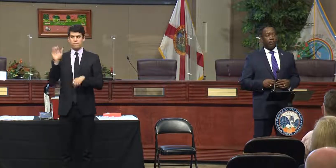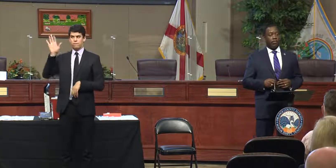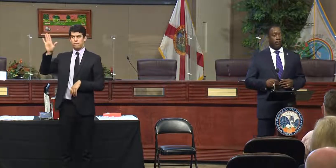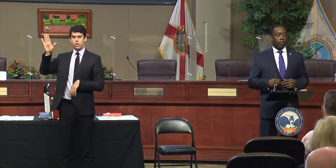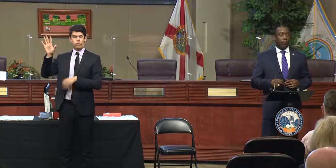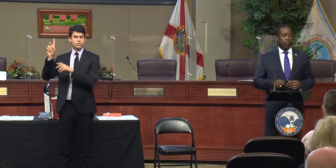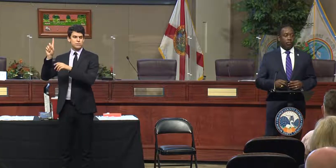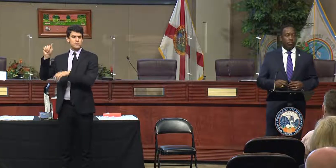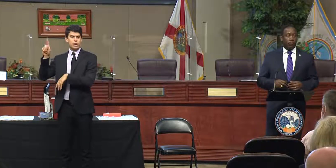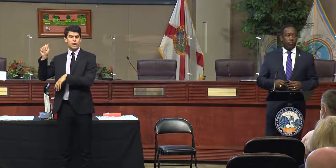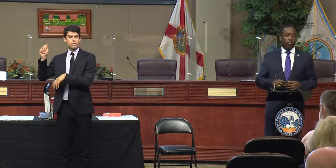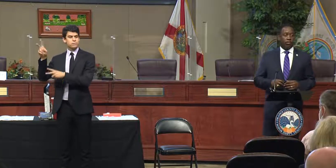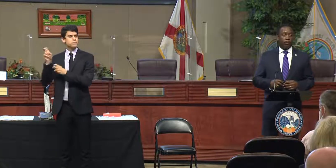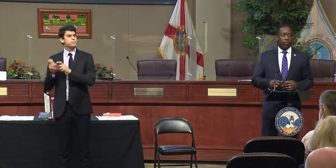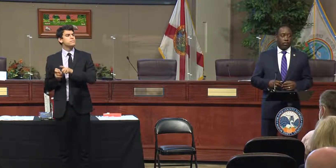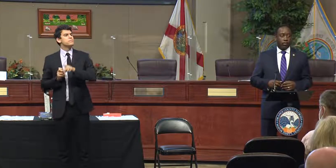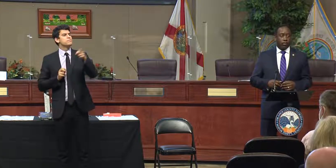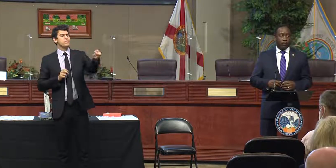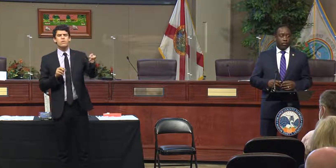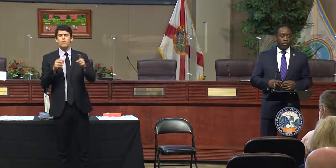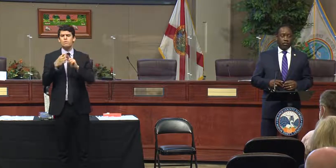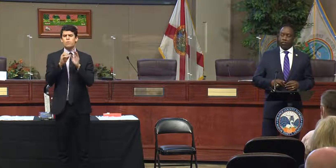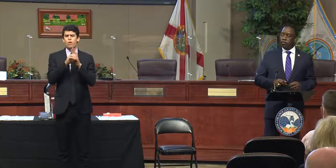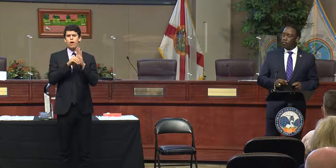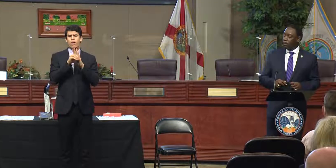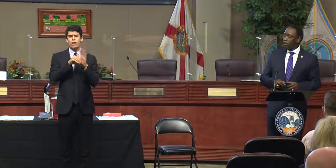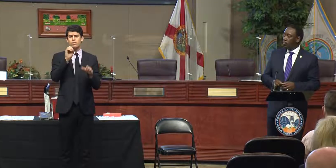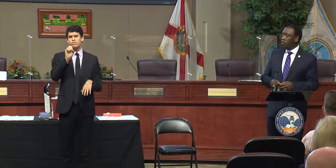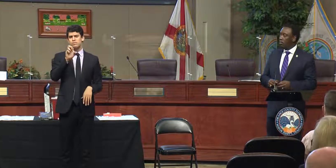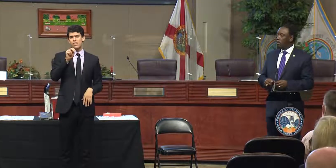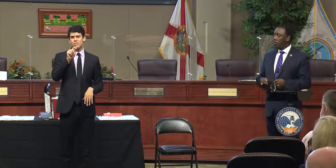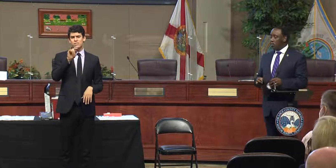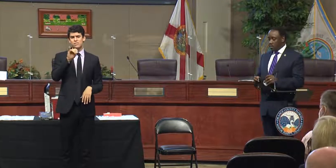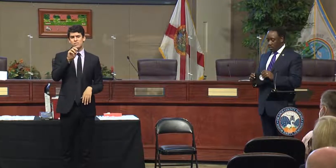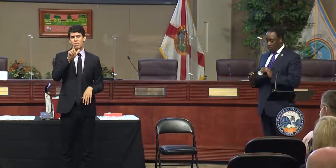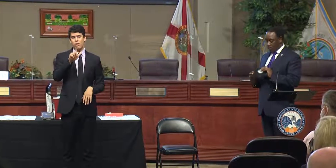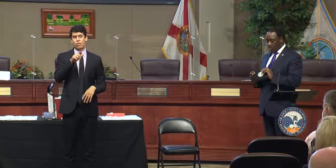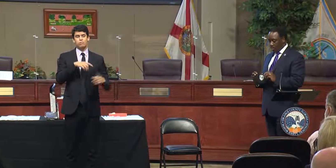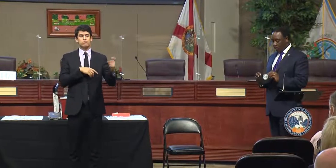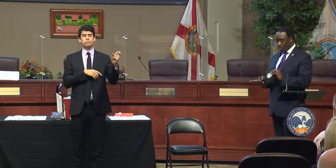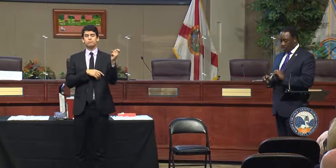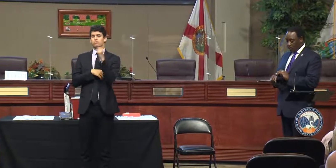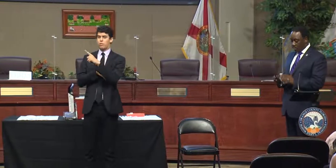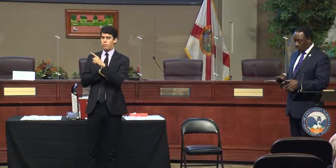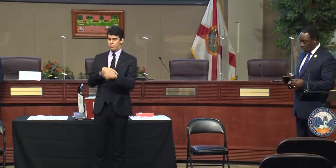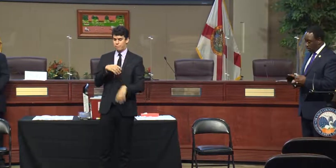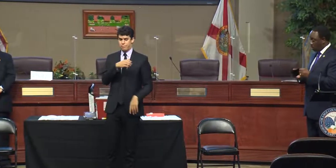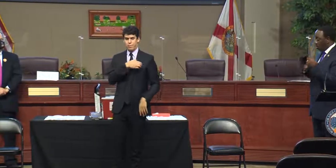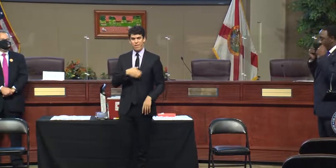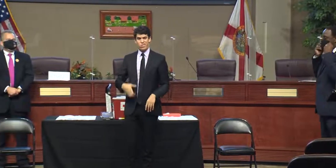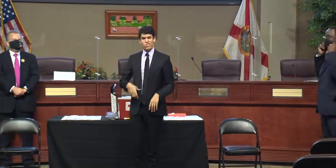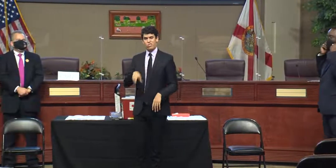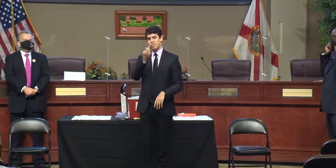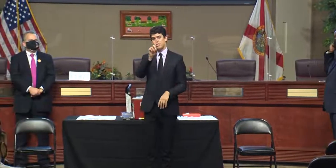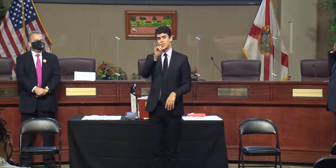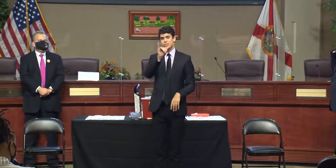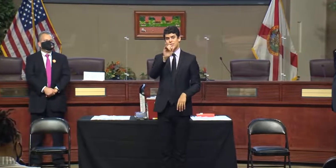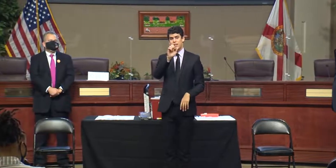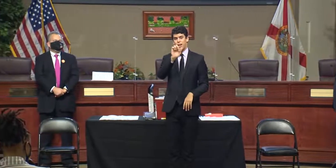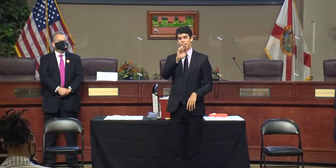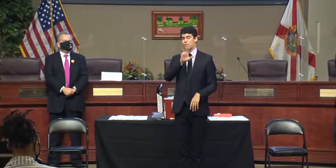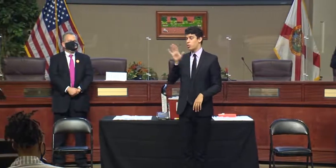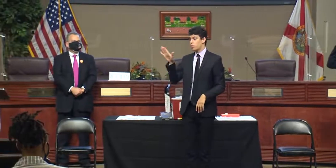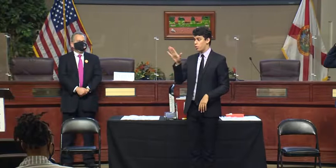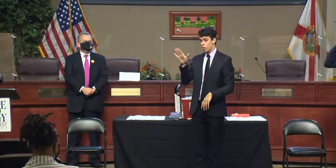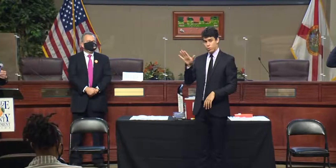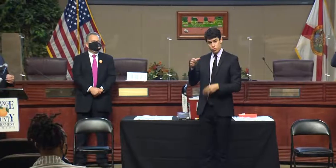Steve Hudak from the Orlando Sentinel. This question's for Mayor Dyer. Mayor, your office sent out a news release